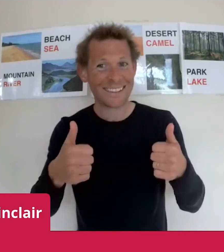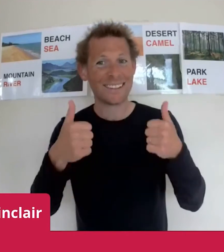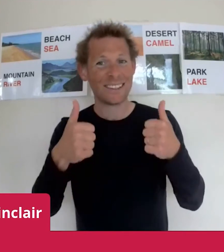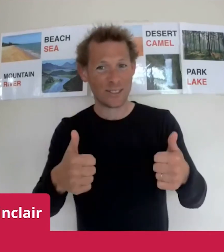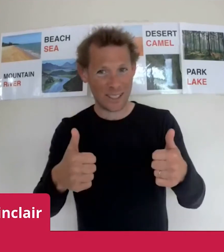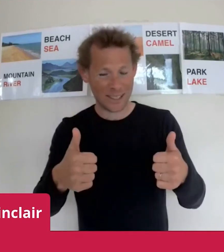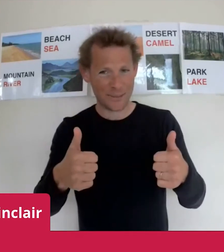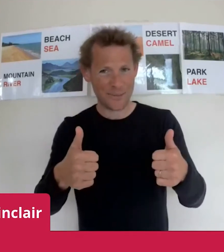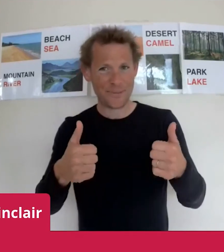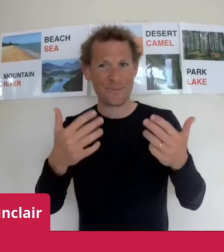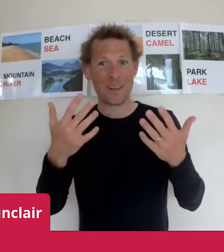Okay.